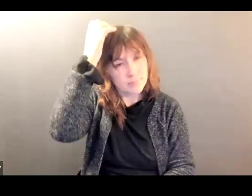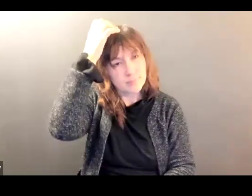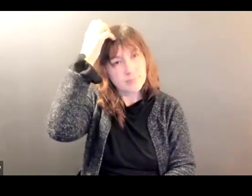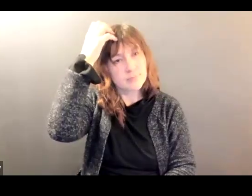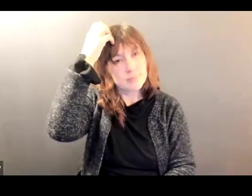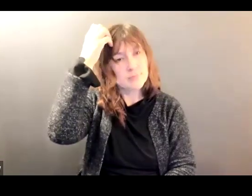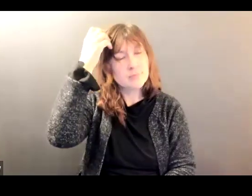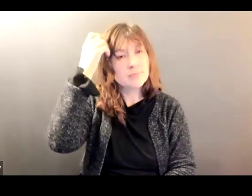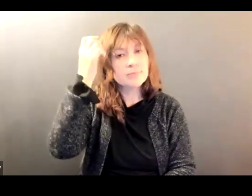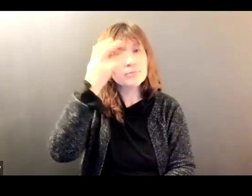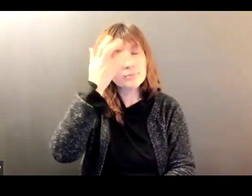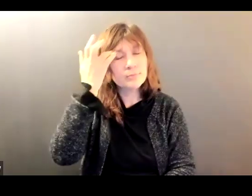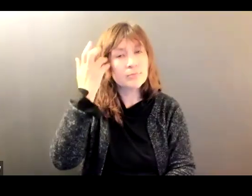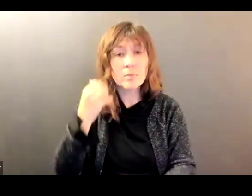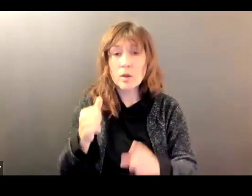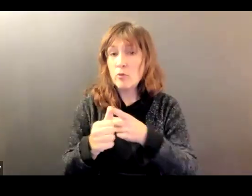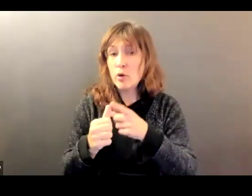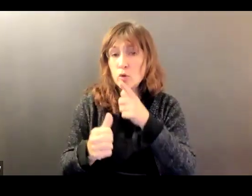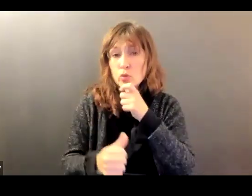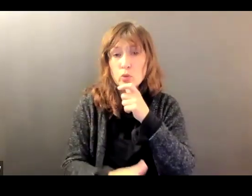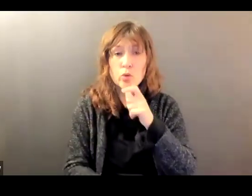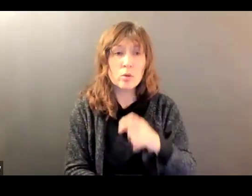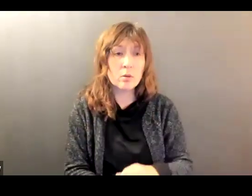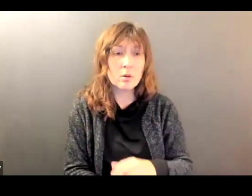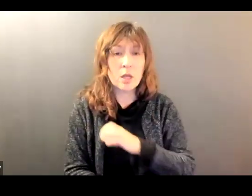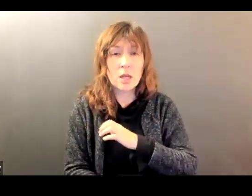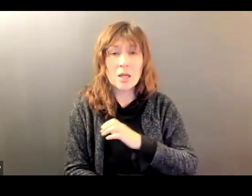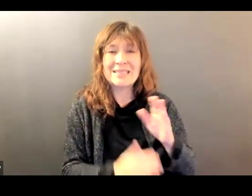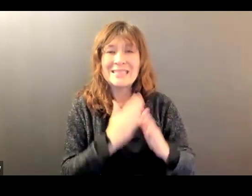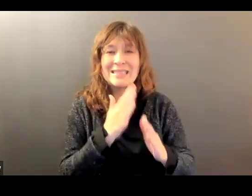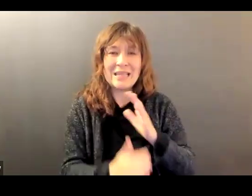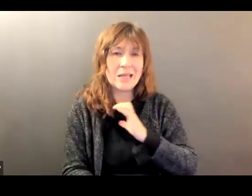testimony. Our first person is Councillor Mejia.